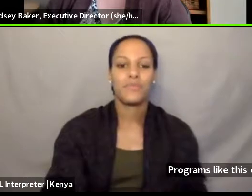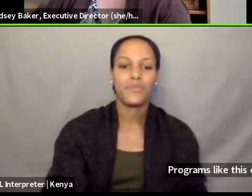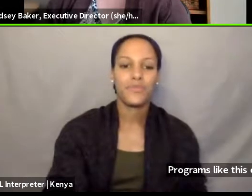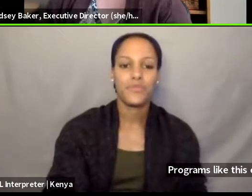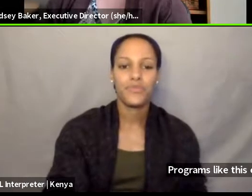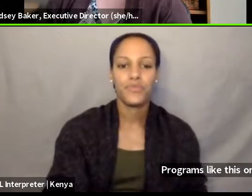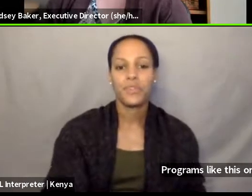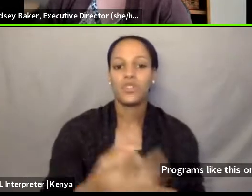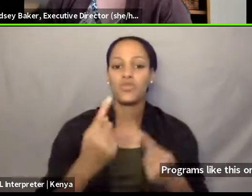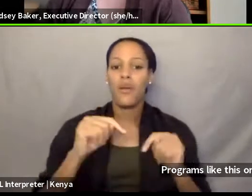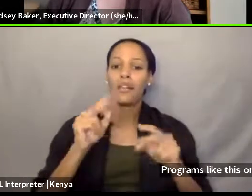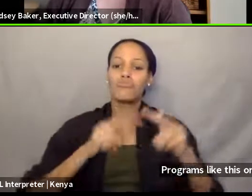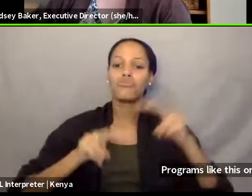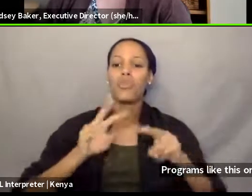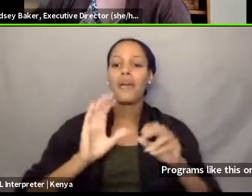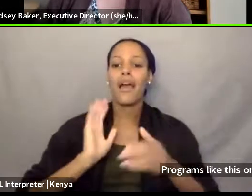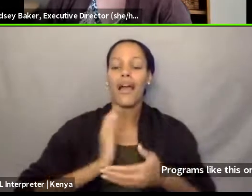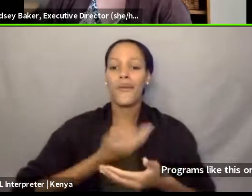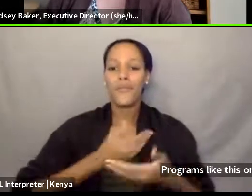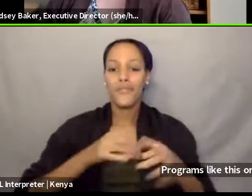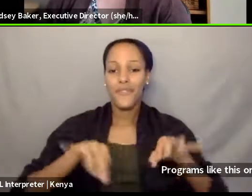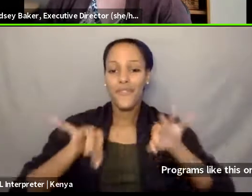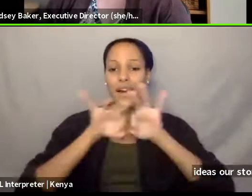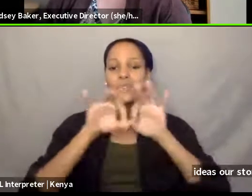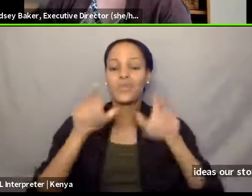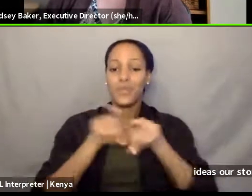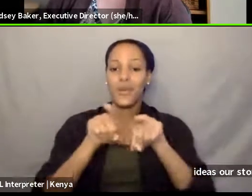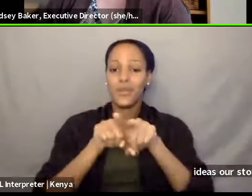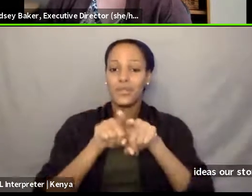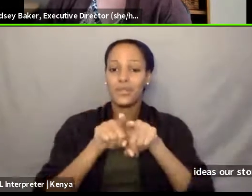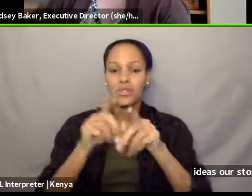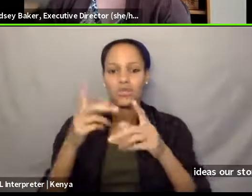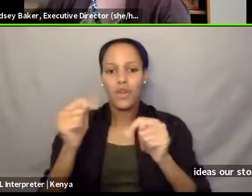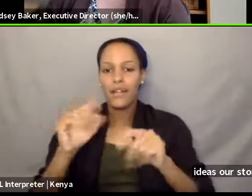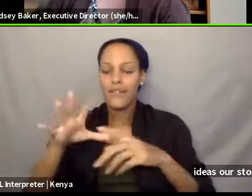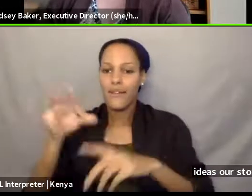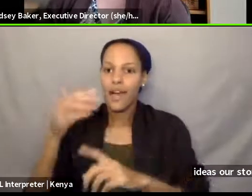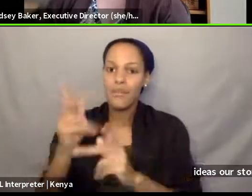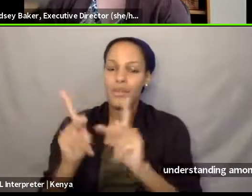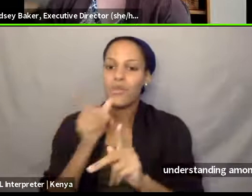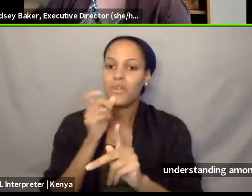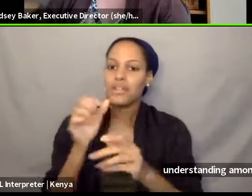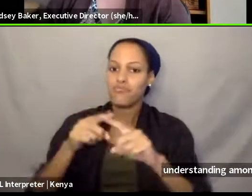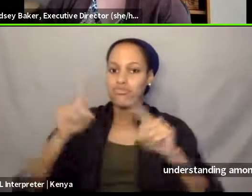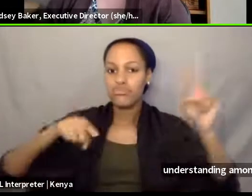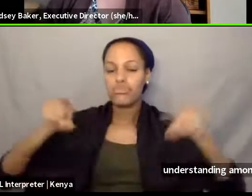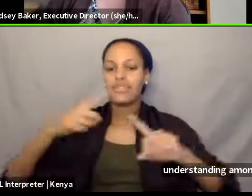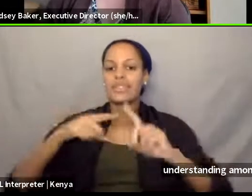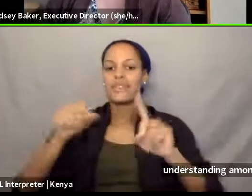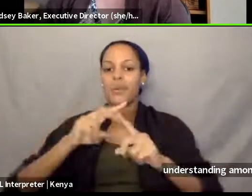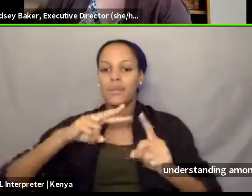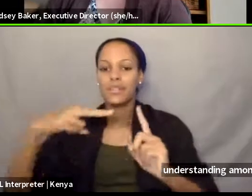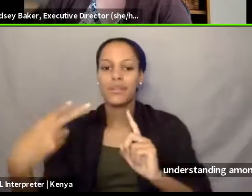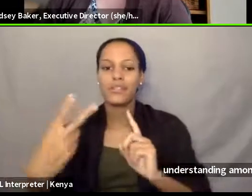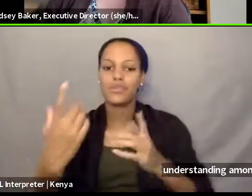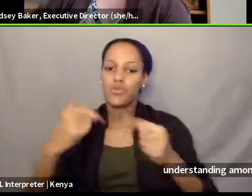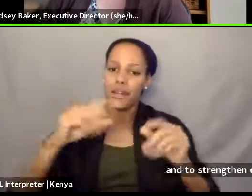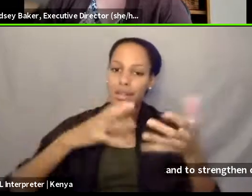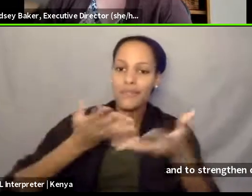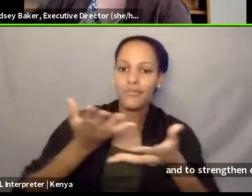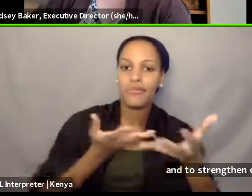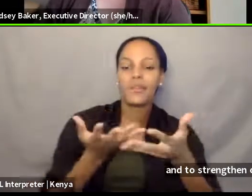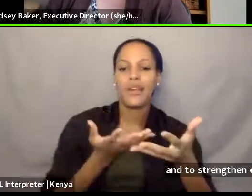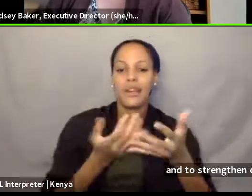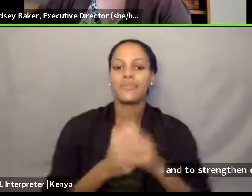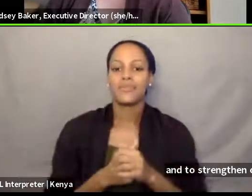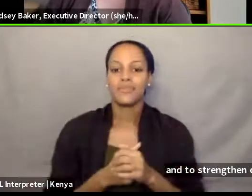our values, to foster understanding among people with diverse perspectives, and to strengthen our ability to interact meaningfully. I invite you to